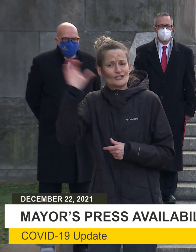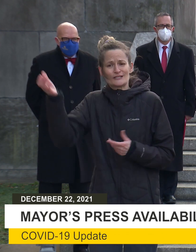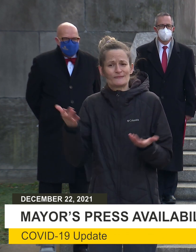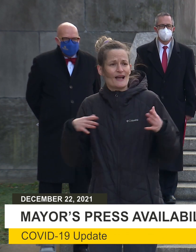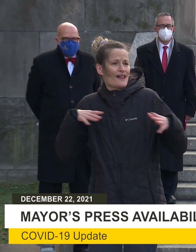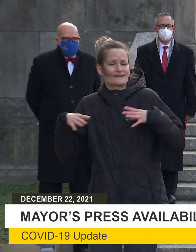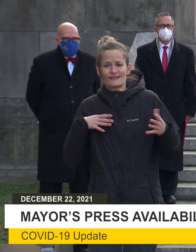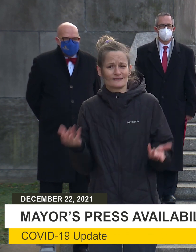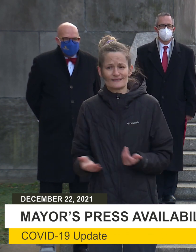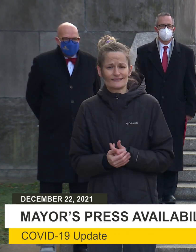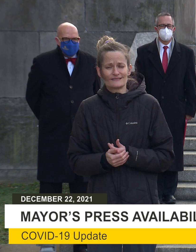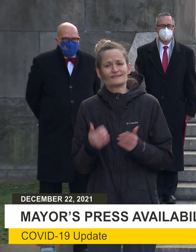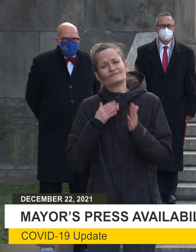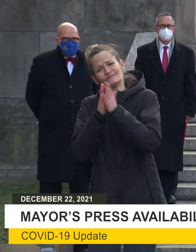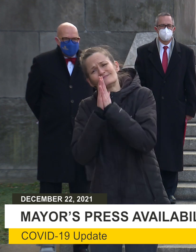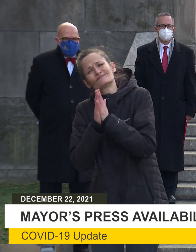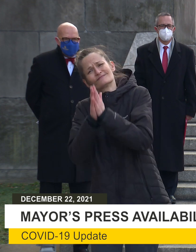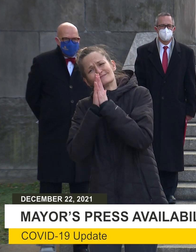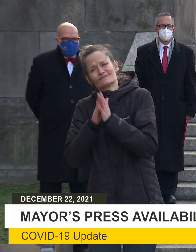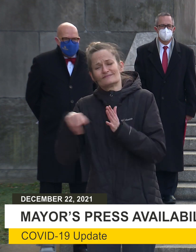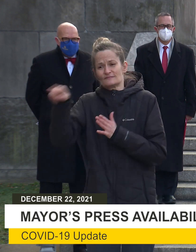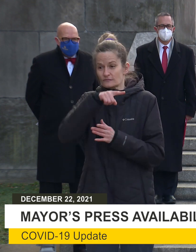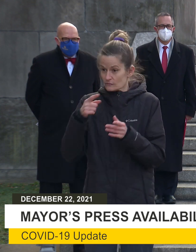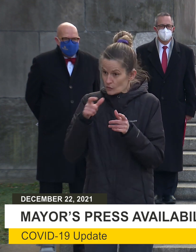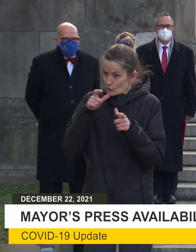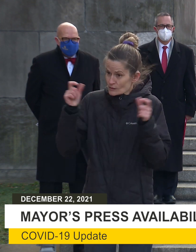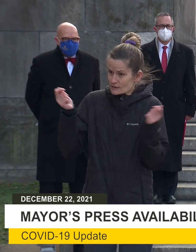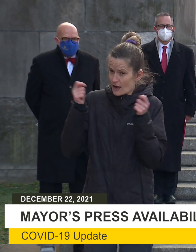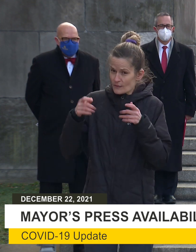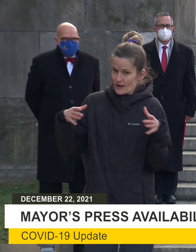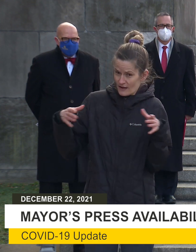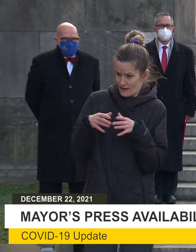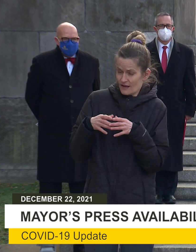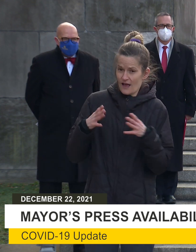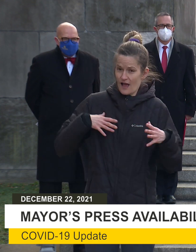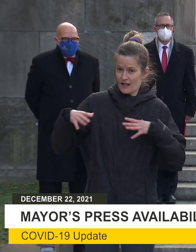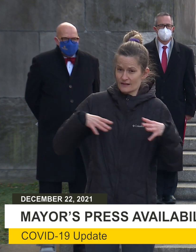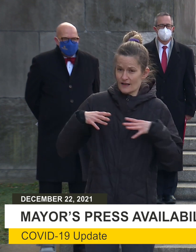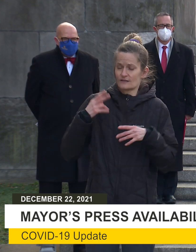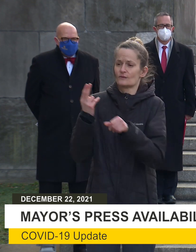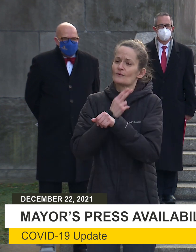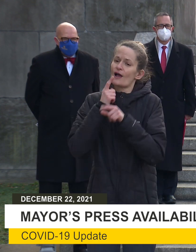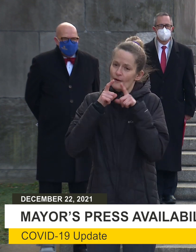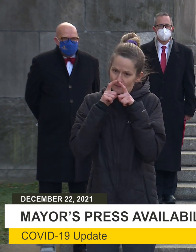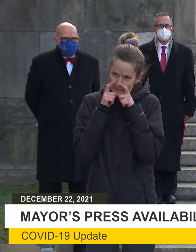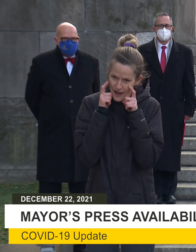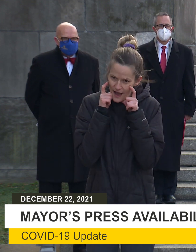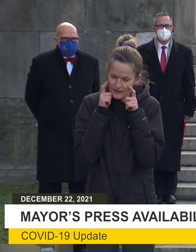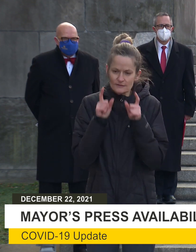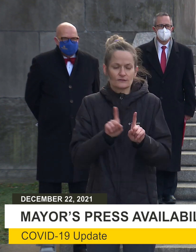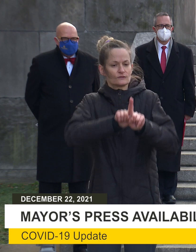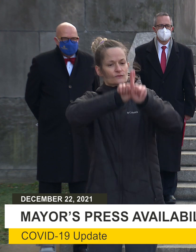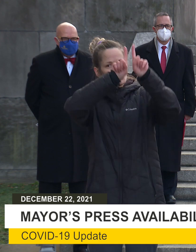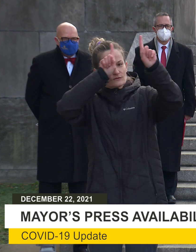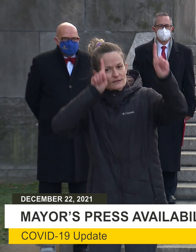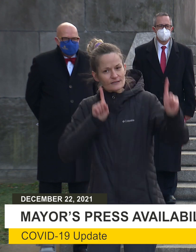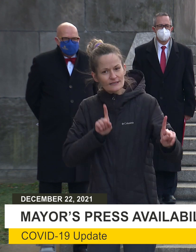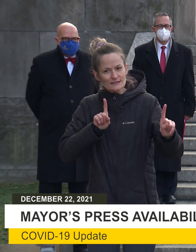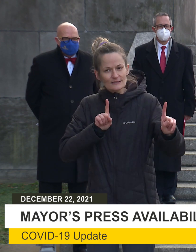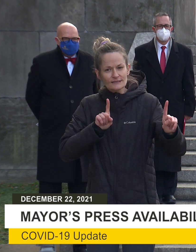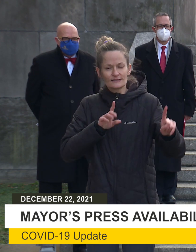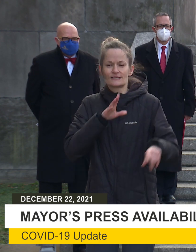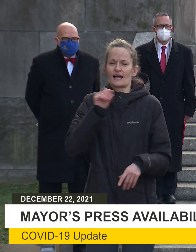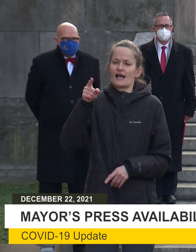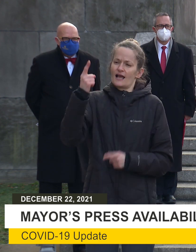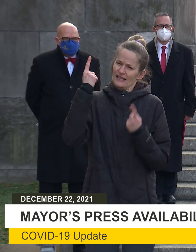the holidays that you mask, you socially distance, and you consider what you do as a family gathering. We